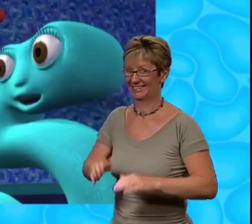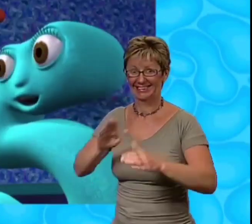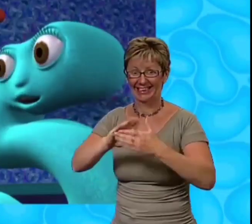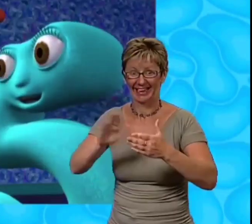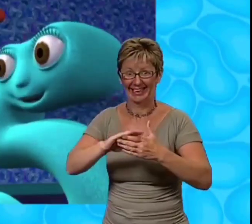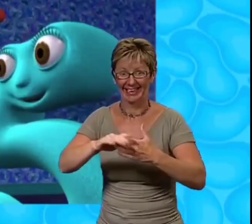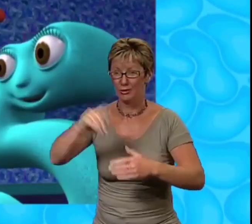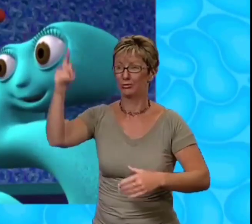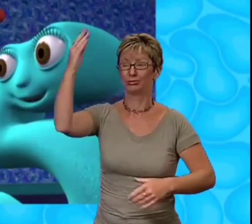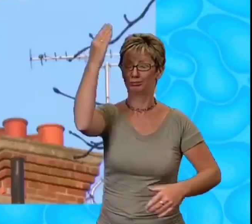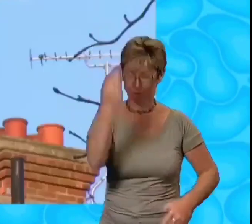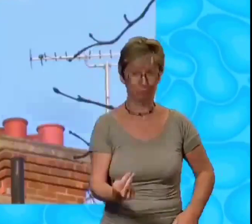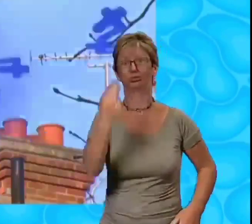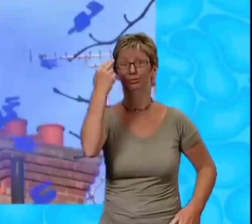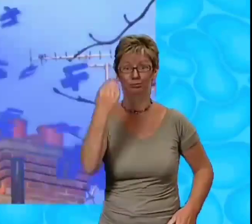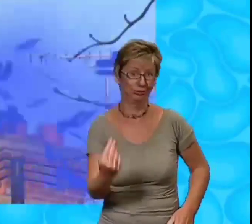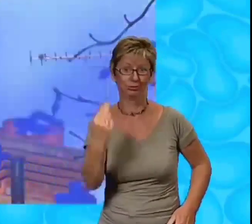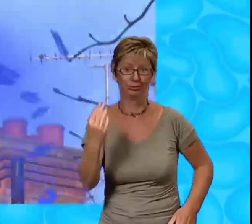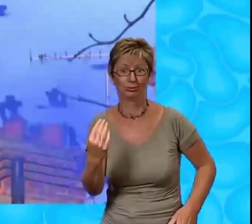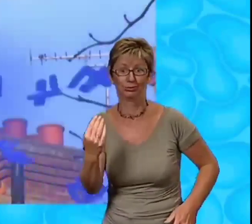Clear for landing.